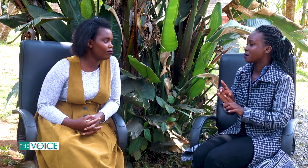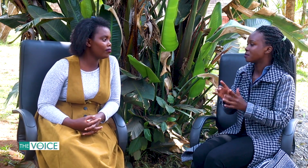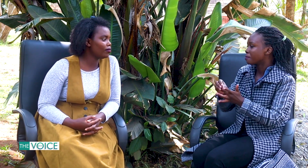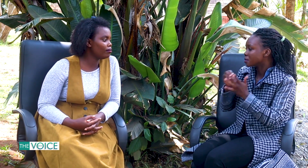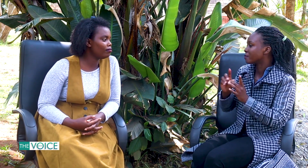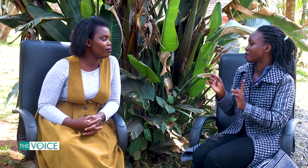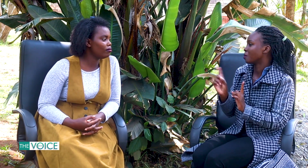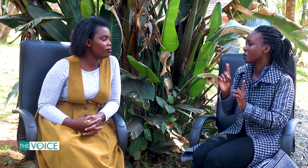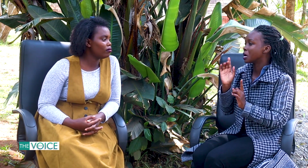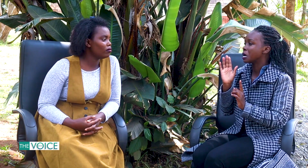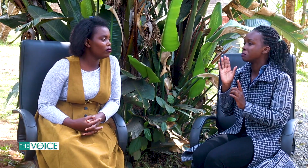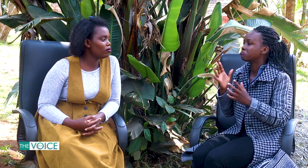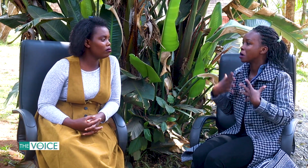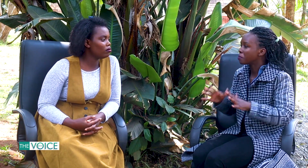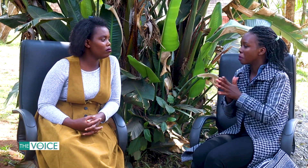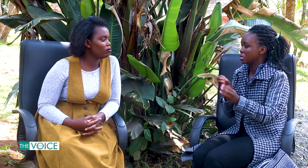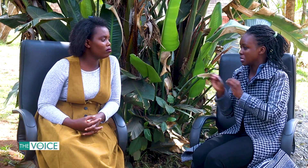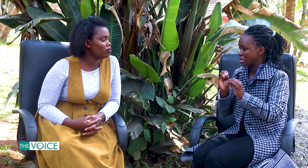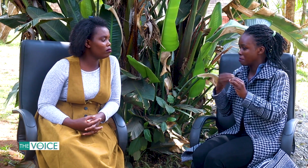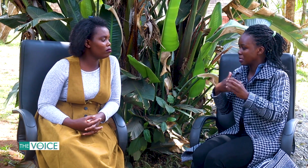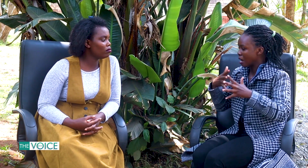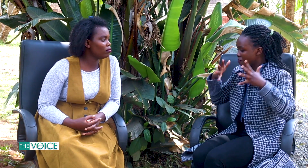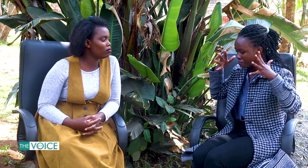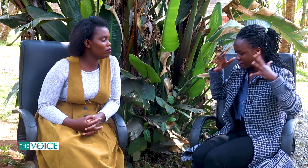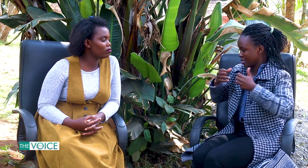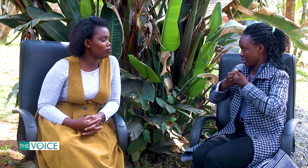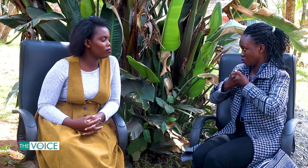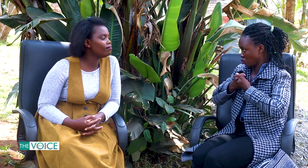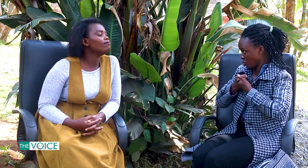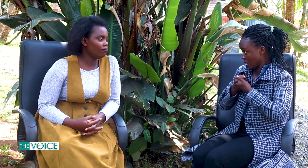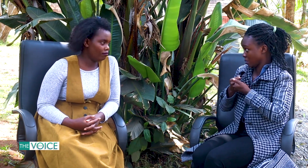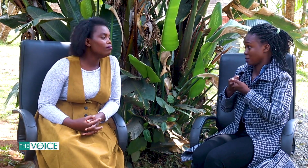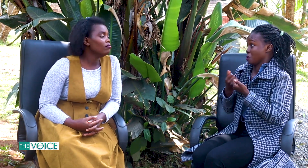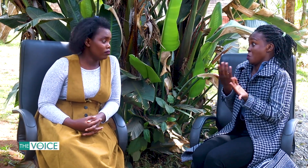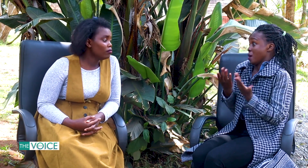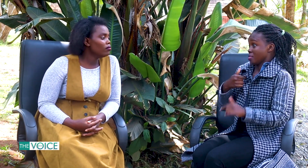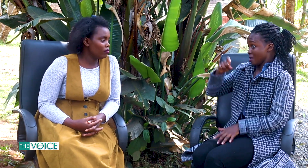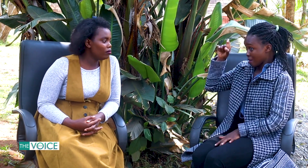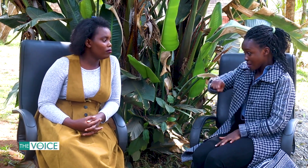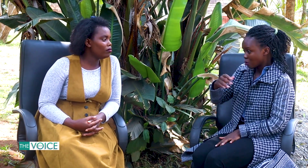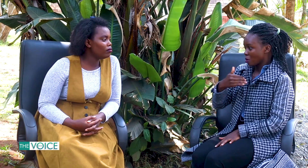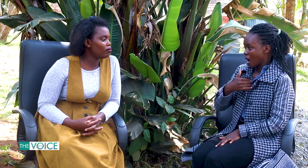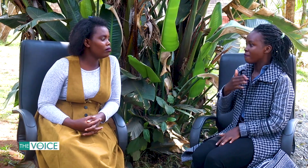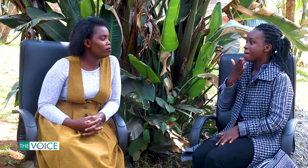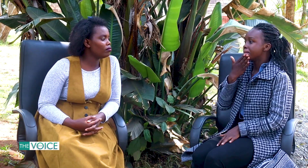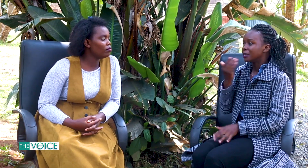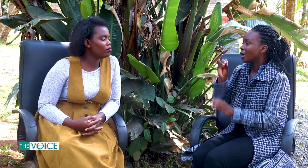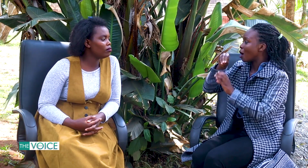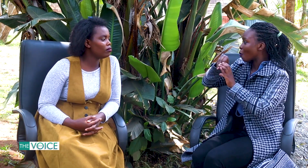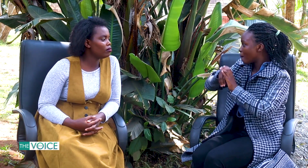to area 2. Because one thing for sure, why women with disabilities get to face a lot of mental